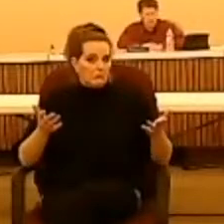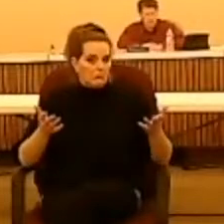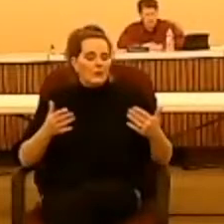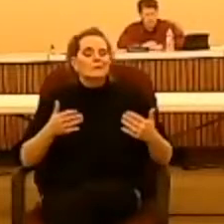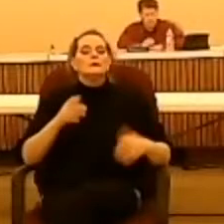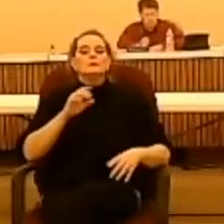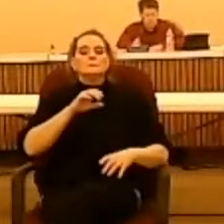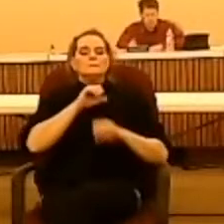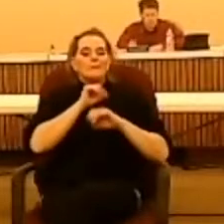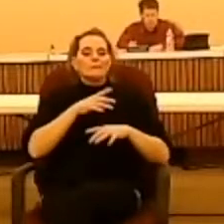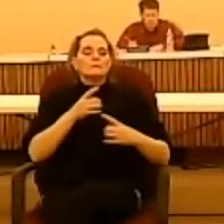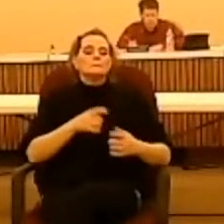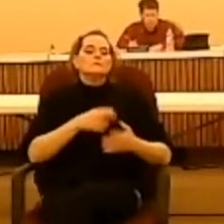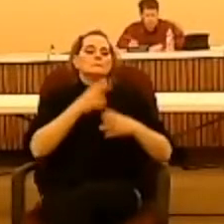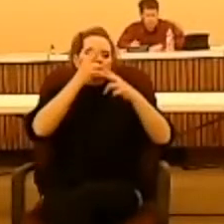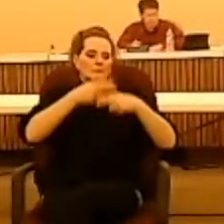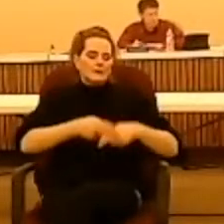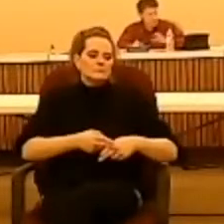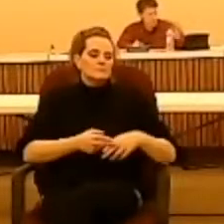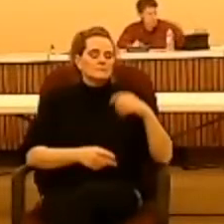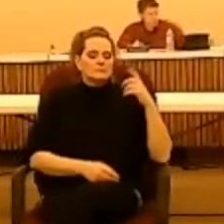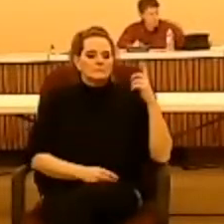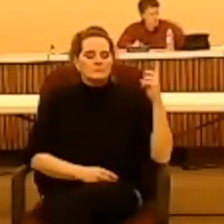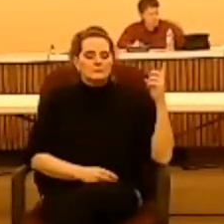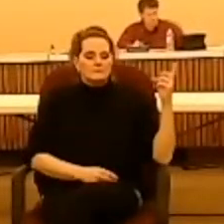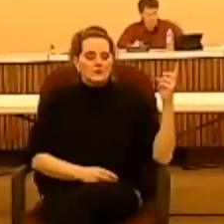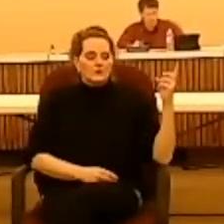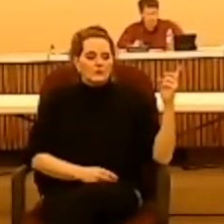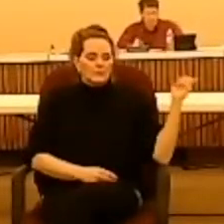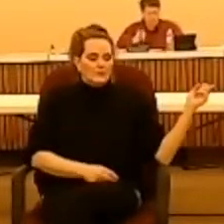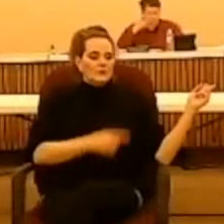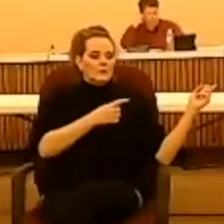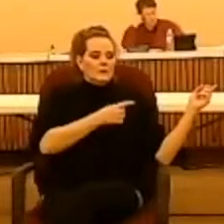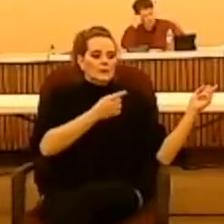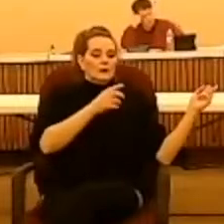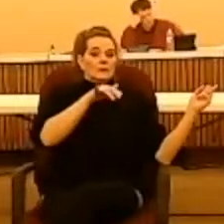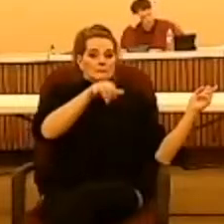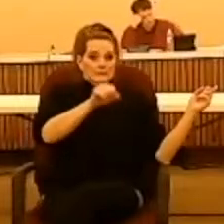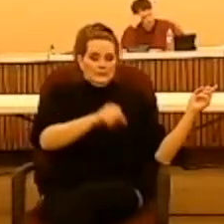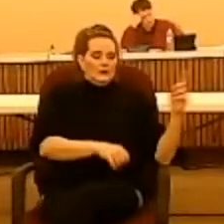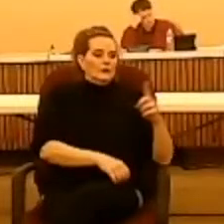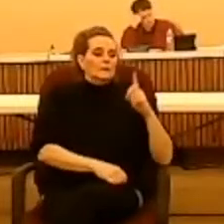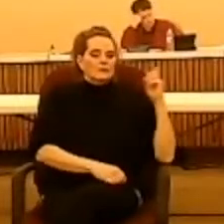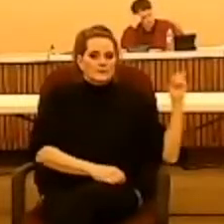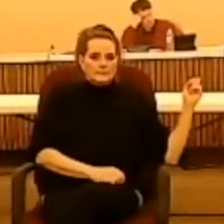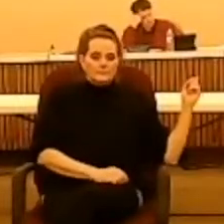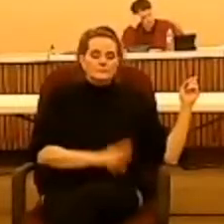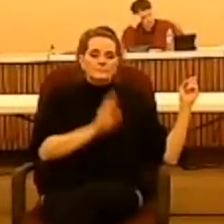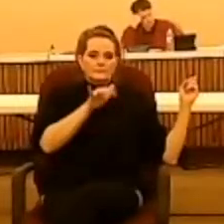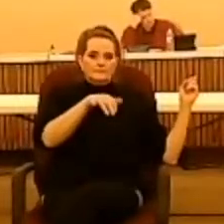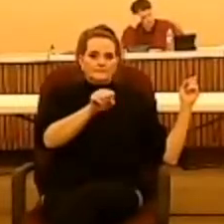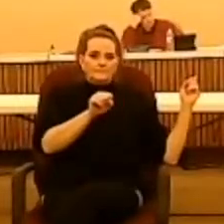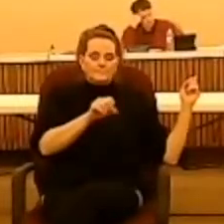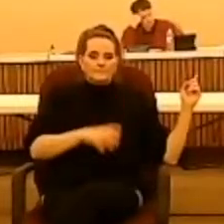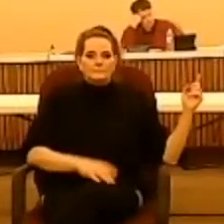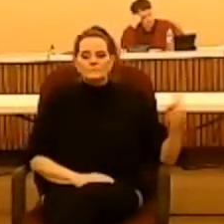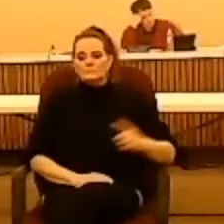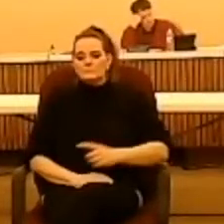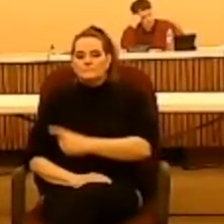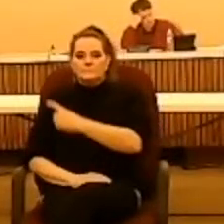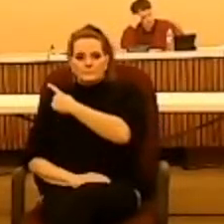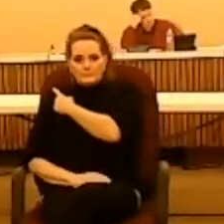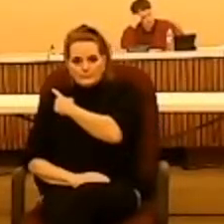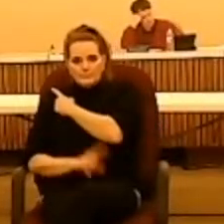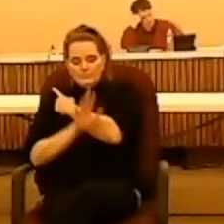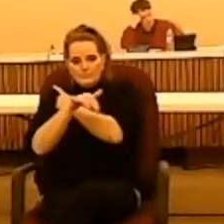Hearing none, please call the roll. Councilmember Barley, Aye. Councilmember Stafford, Aye.